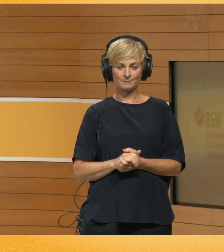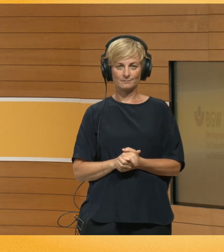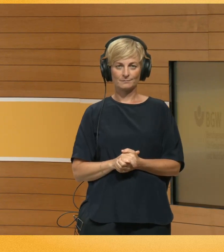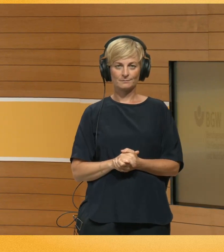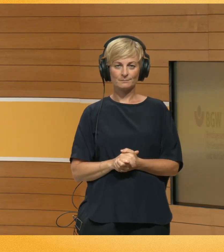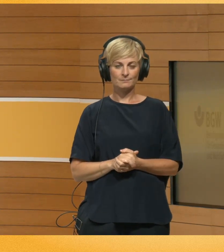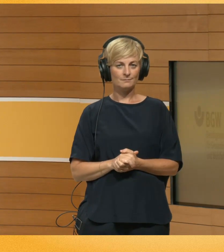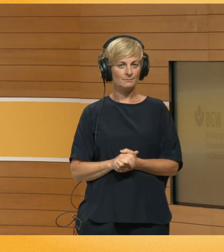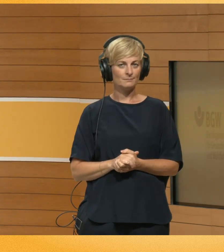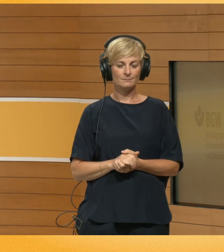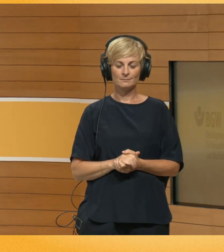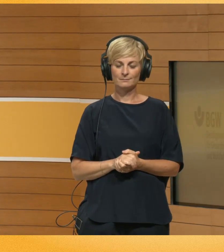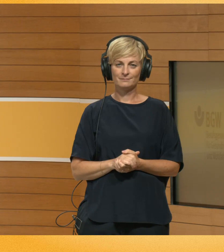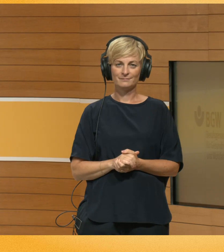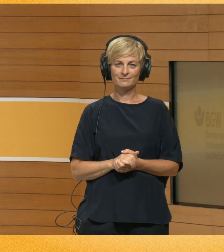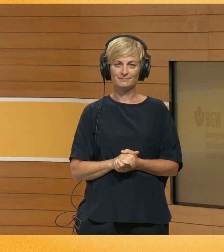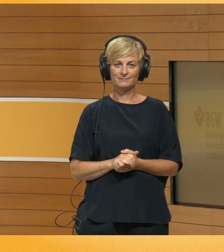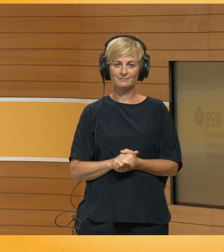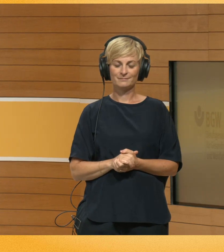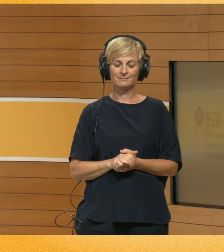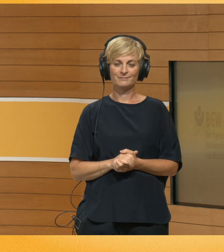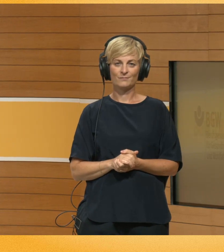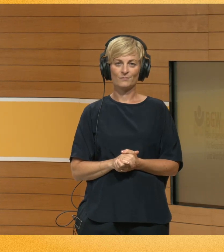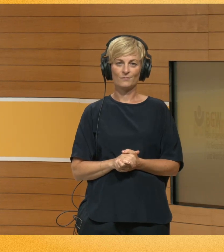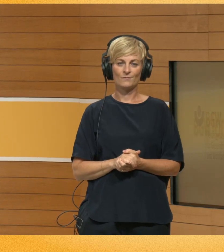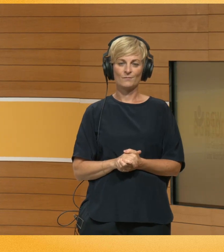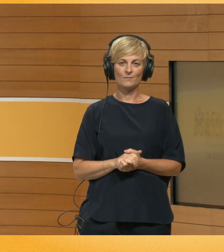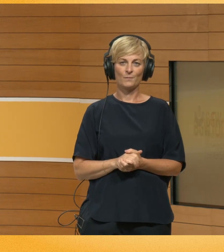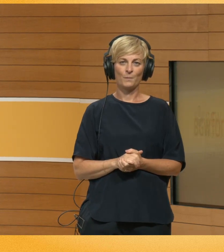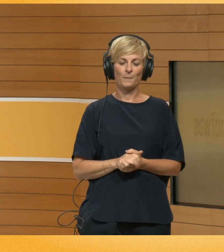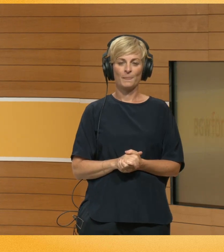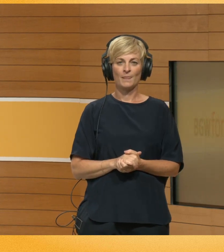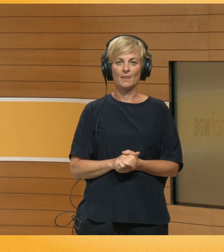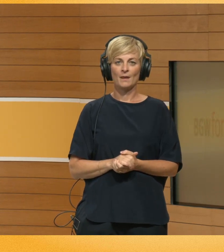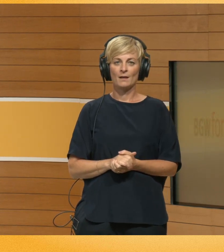Just to give a context, in terms of the problems that we face